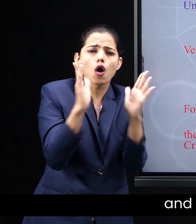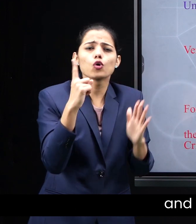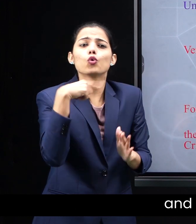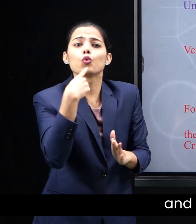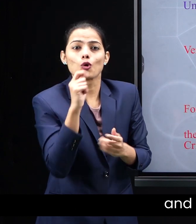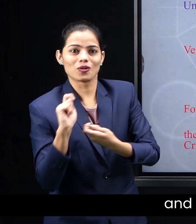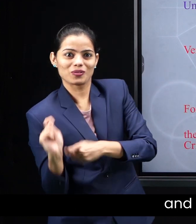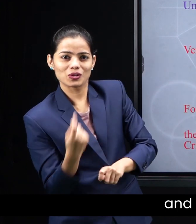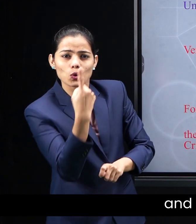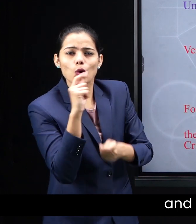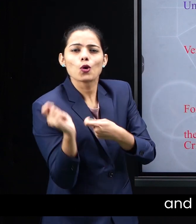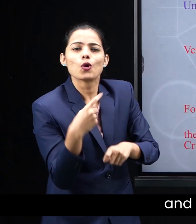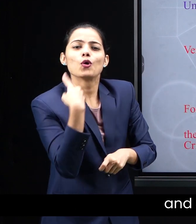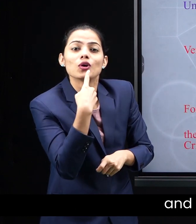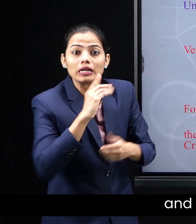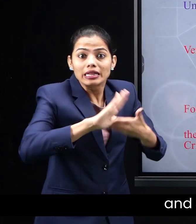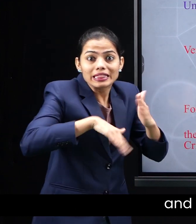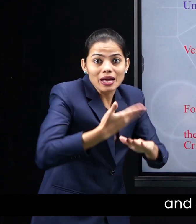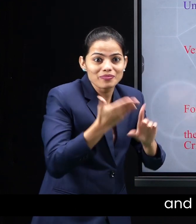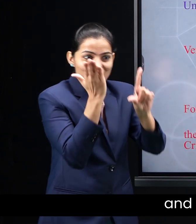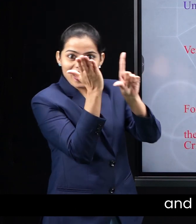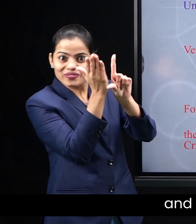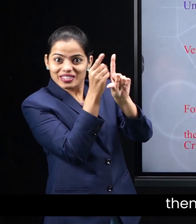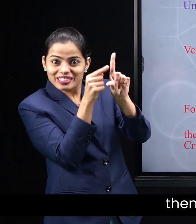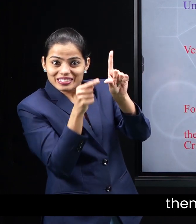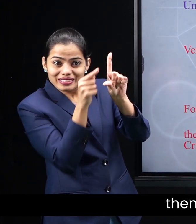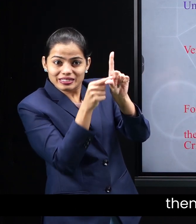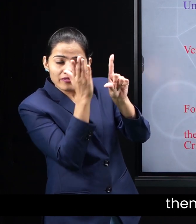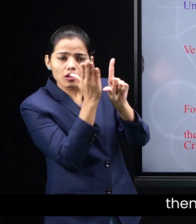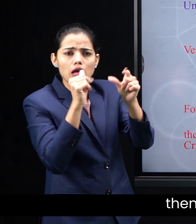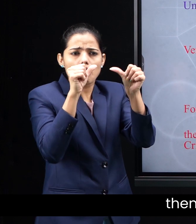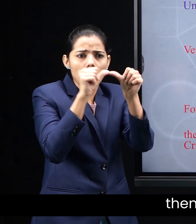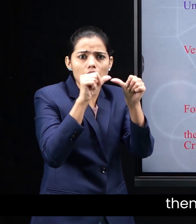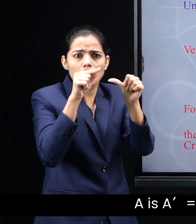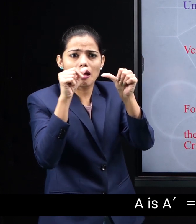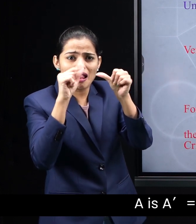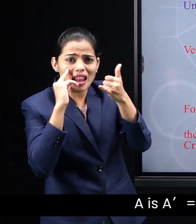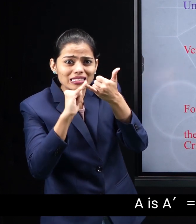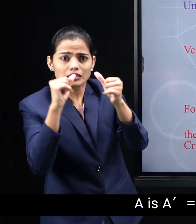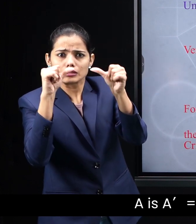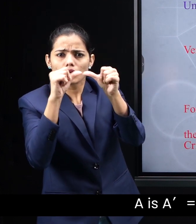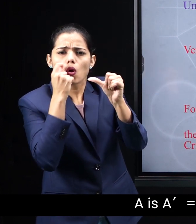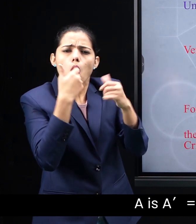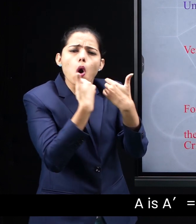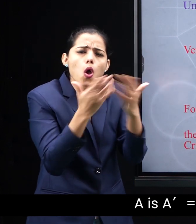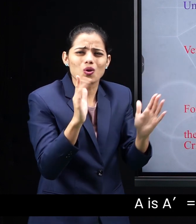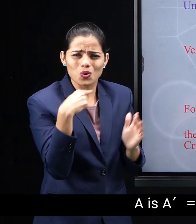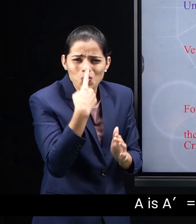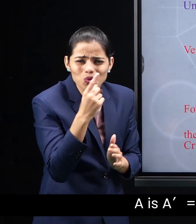to boys who play cricket, then the complement of the set A is A dash is equal